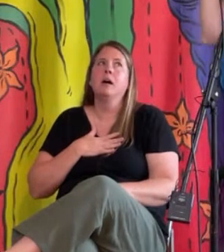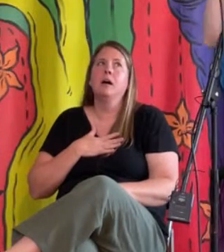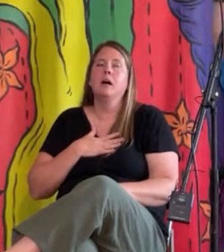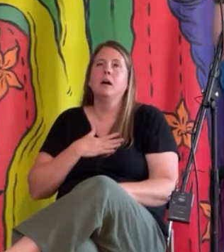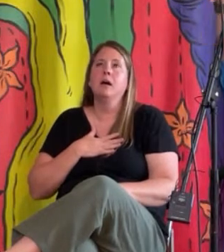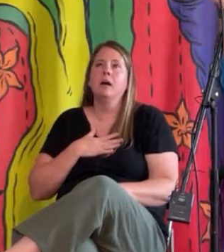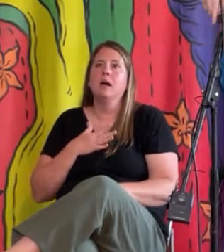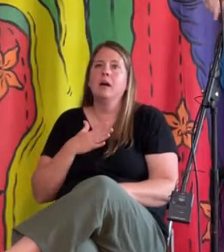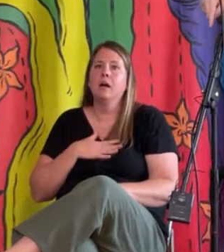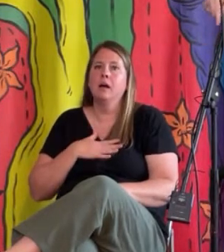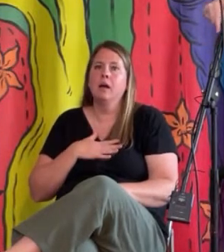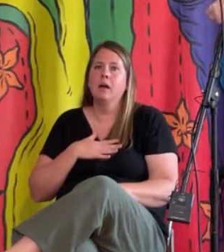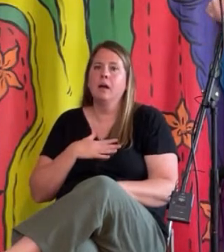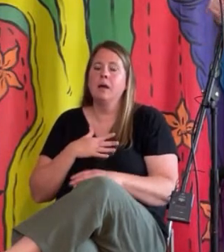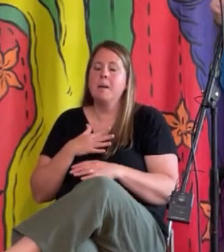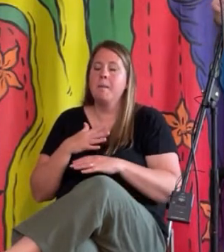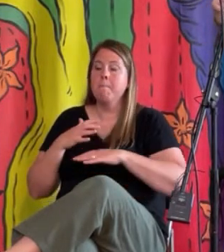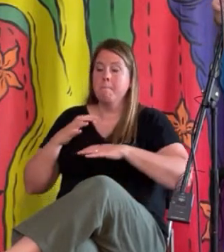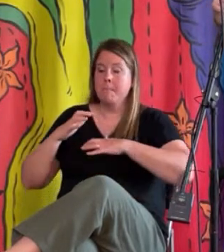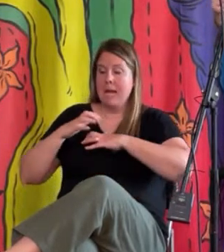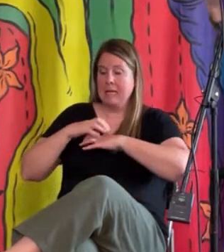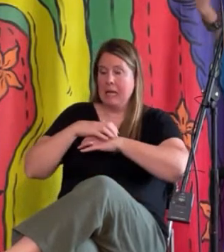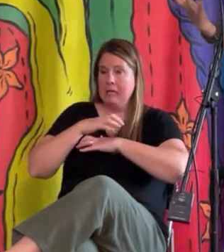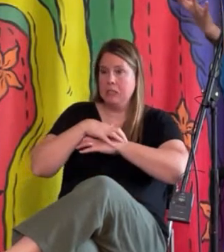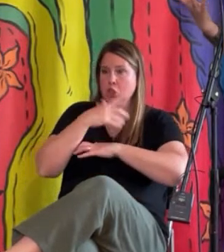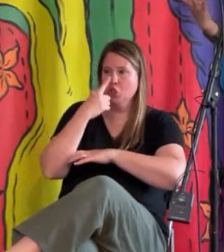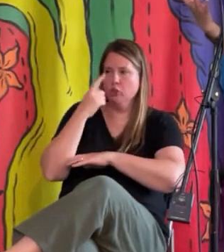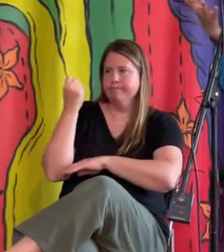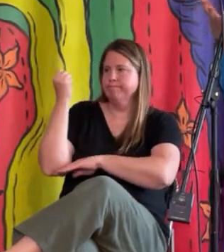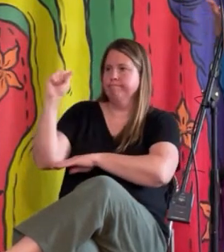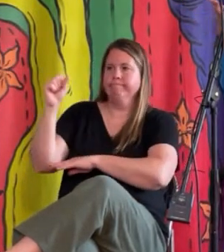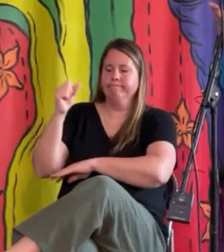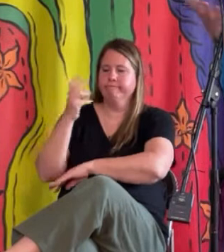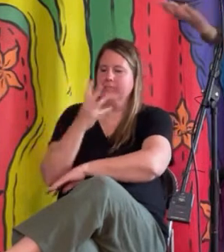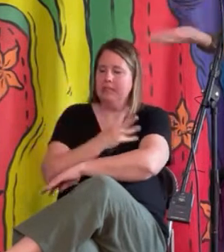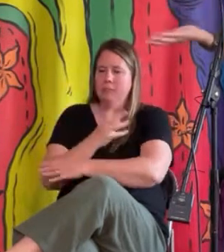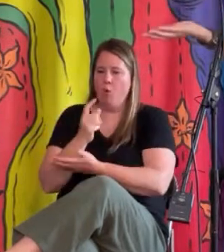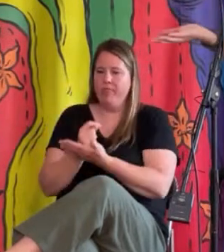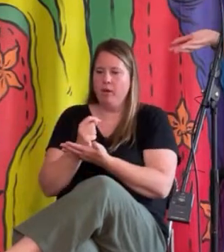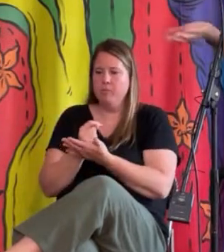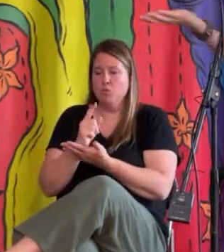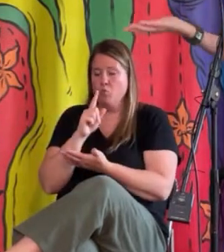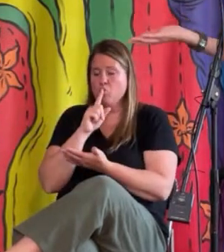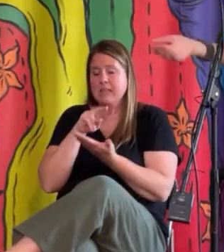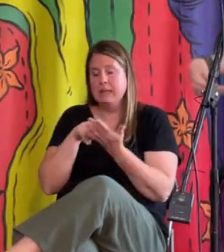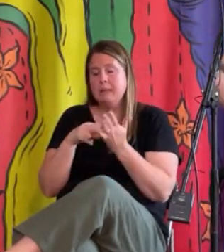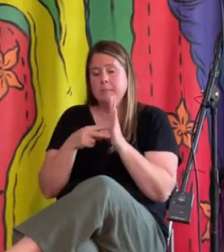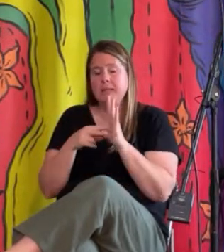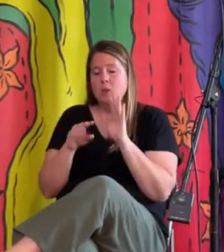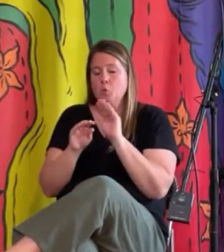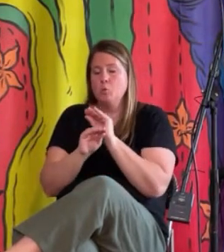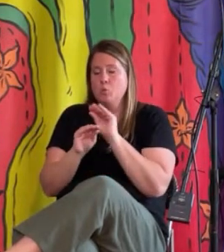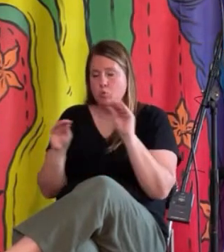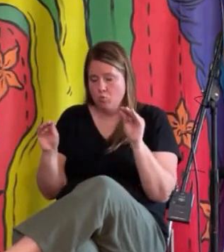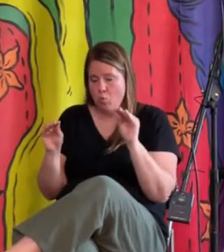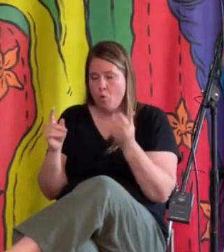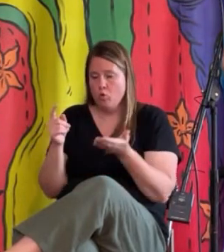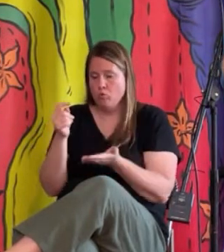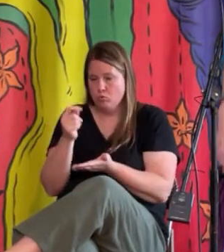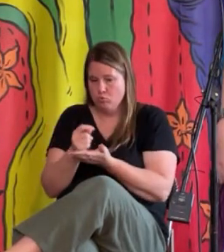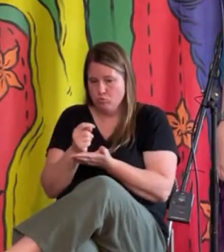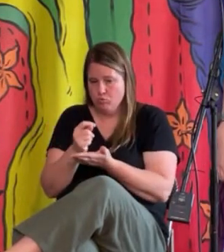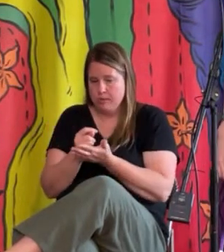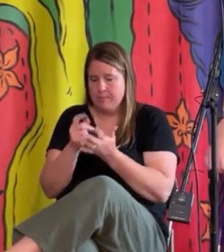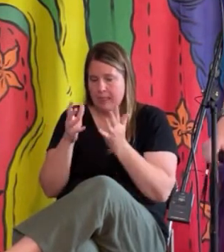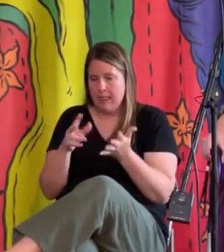my cancer is chemotherapy resistant. So functionally, there would be no treatment left, which made it untreatable and eventually